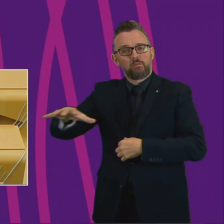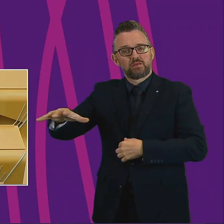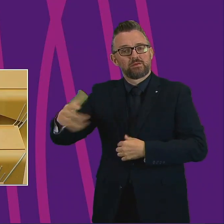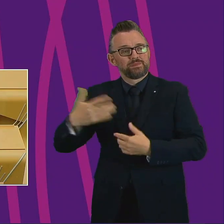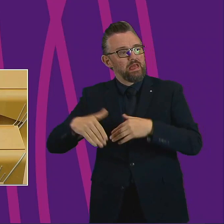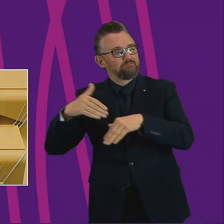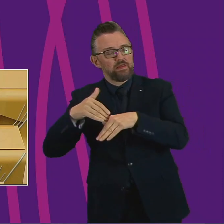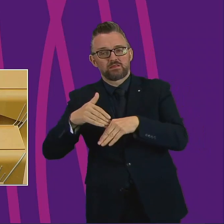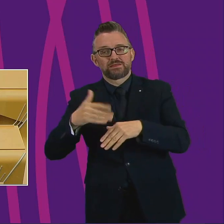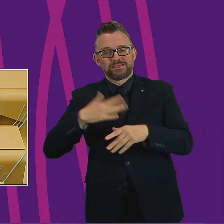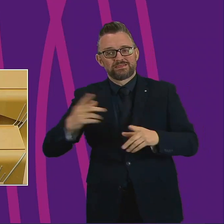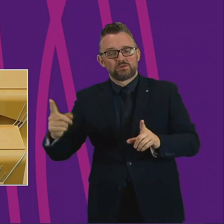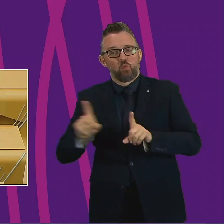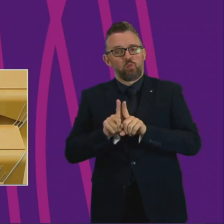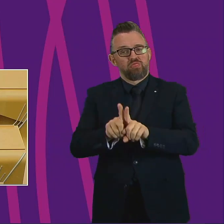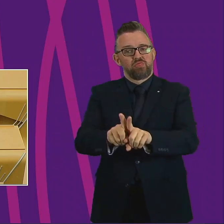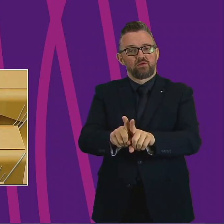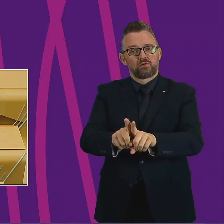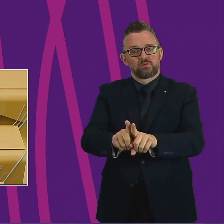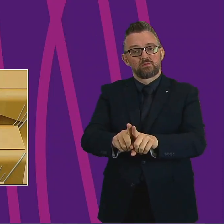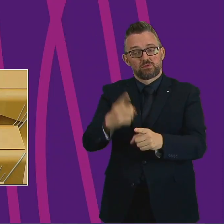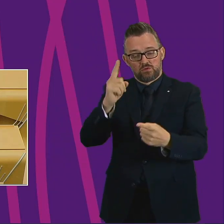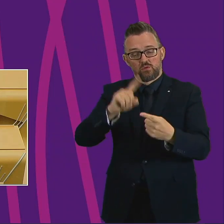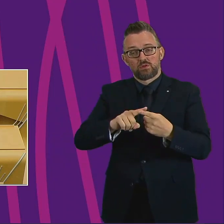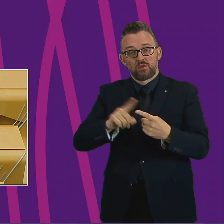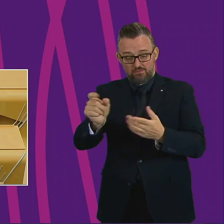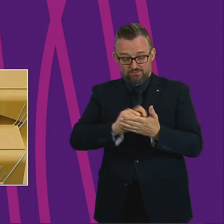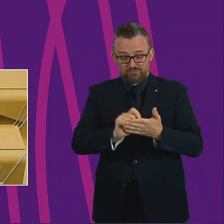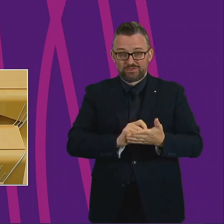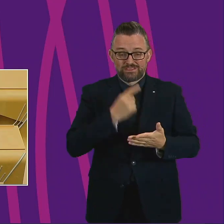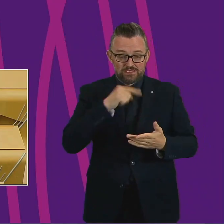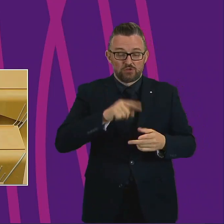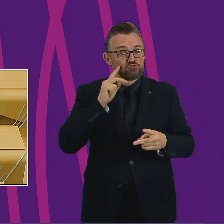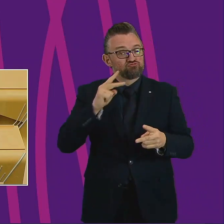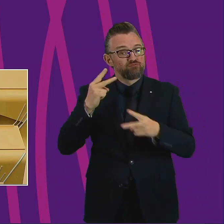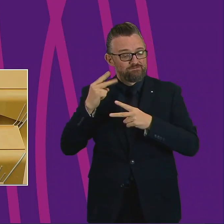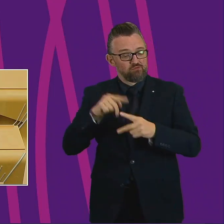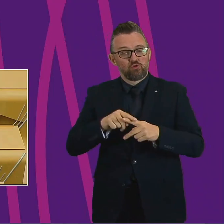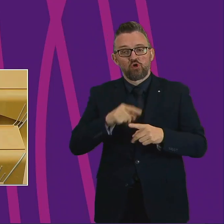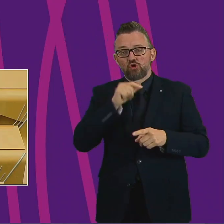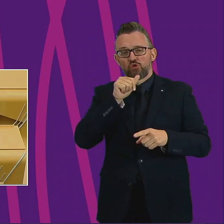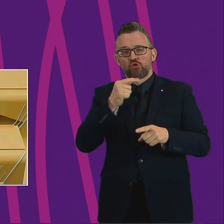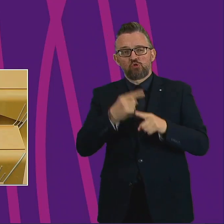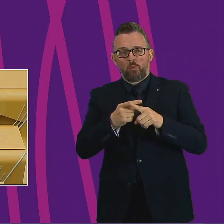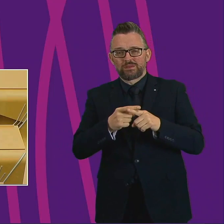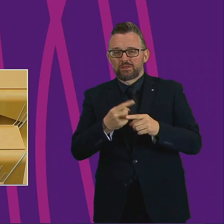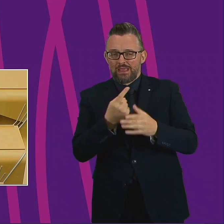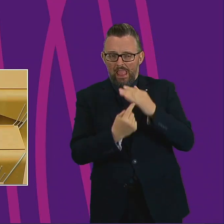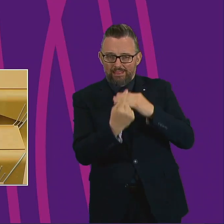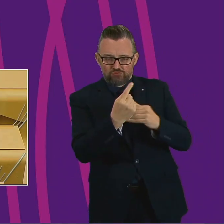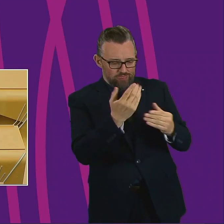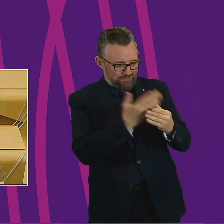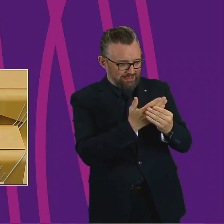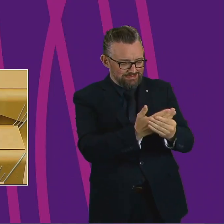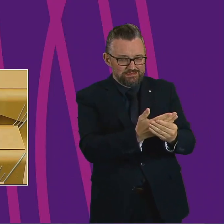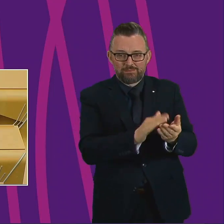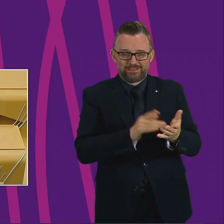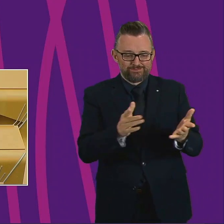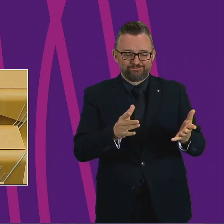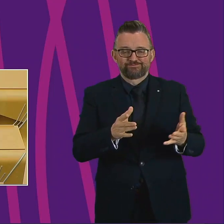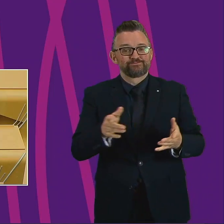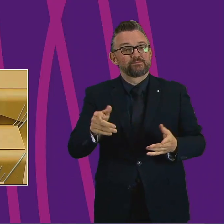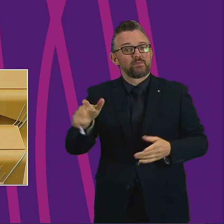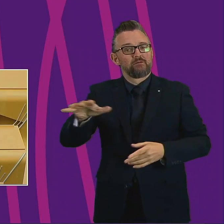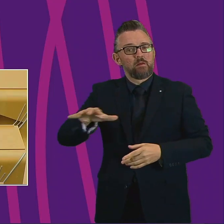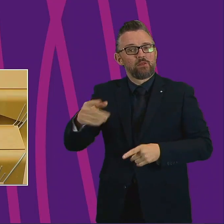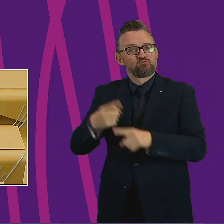clear inconsistencies. On one hand, the co-authors say that this review wasn't about looking at individual cases and therefore they didn't speak to